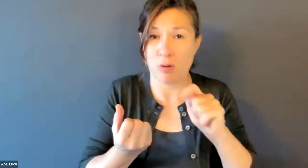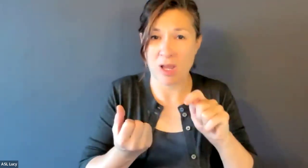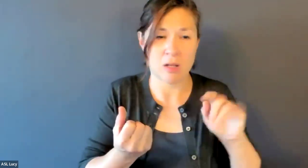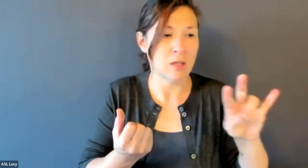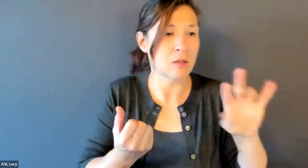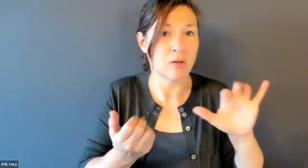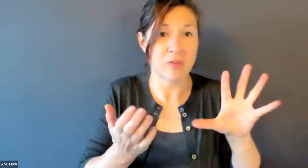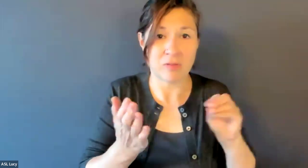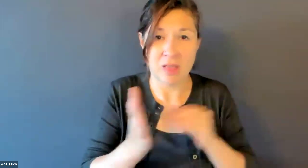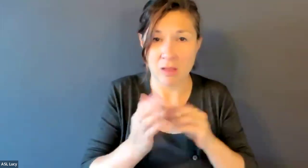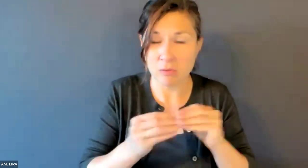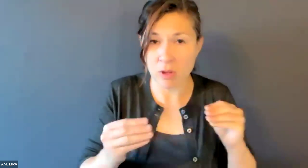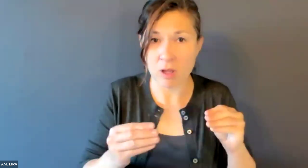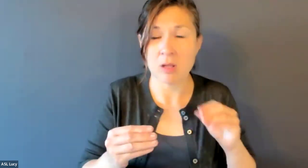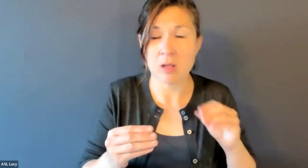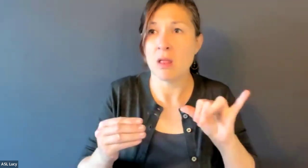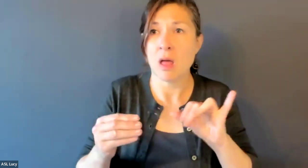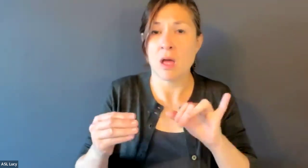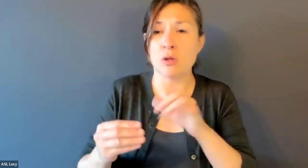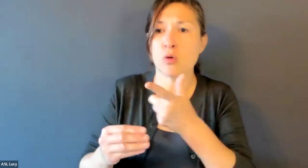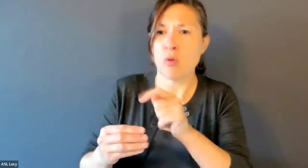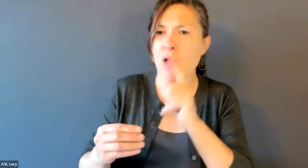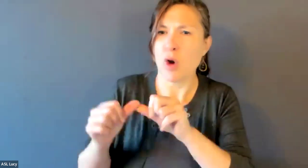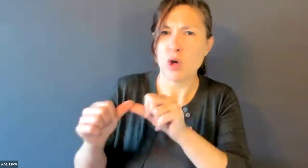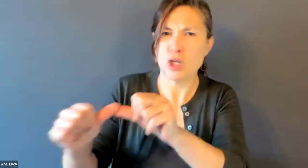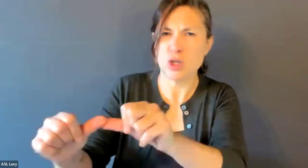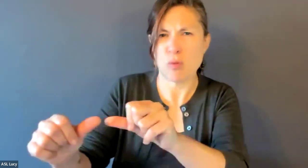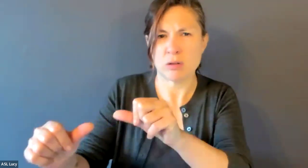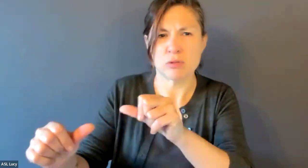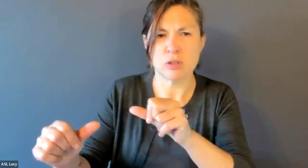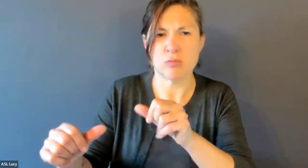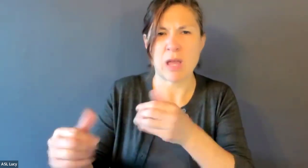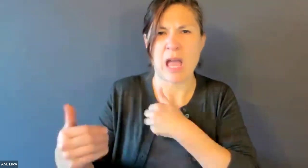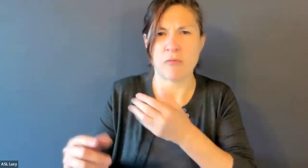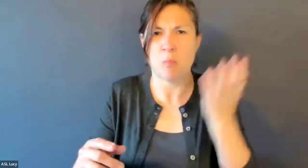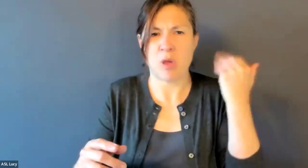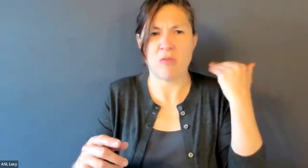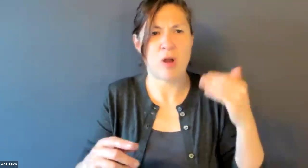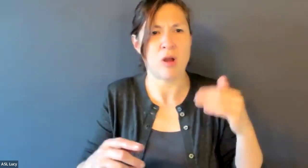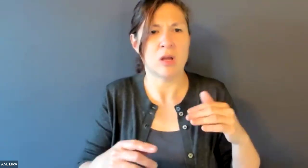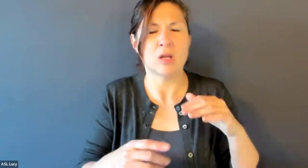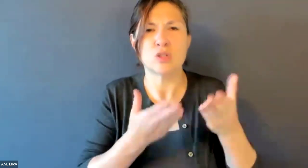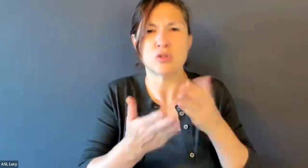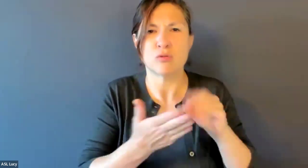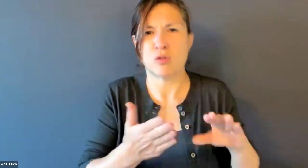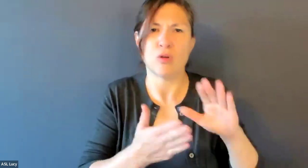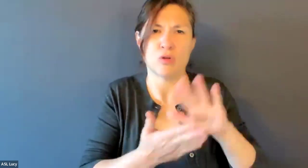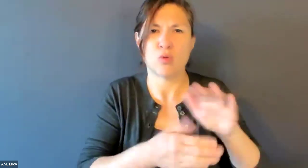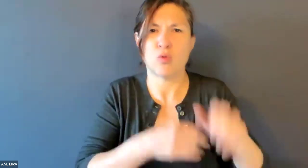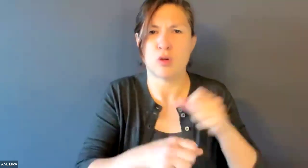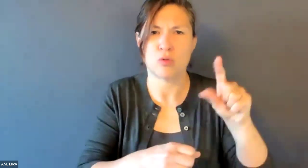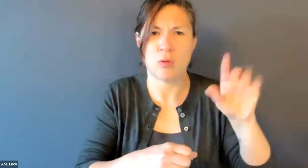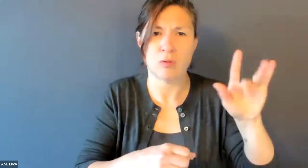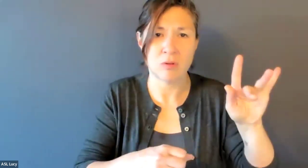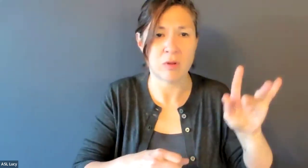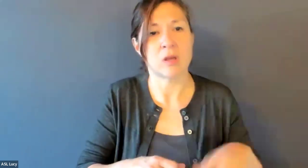$750,000. This is a continuation grant which serves about 500 students, school year 25, provides resources to